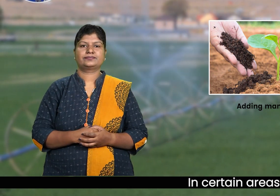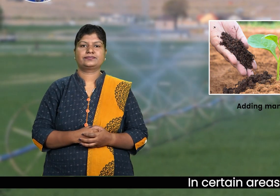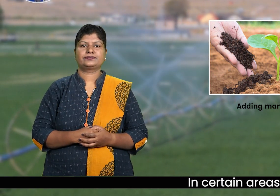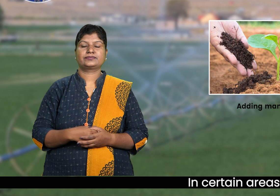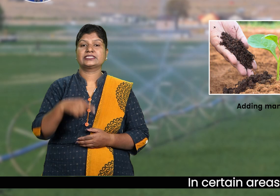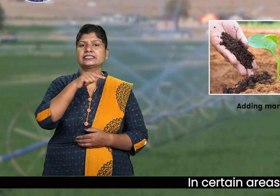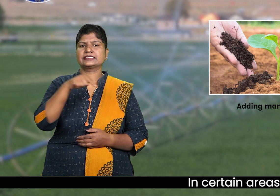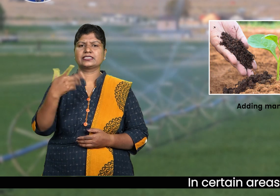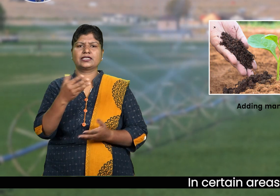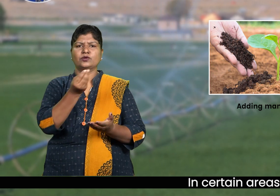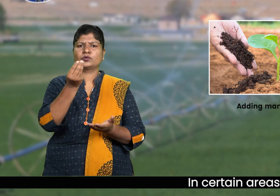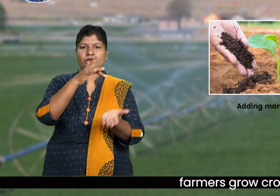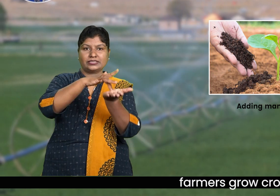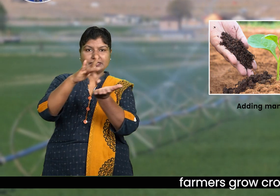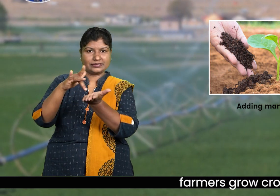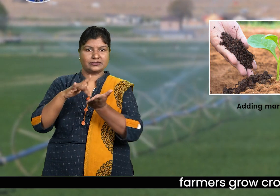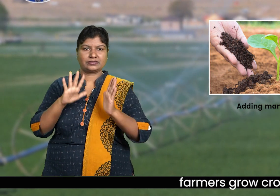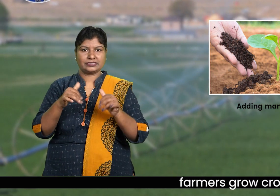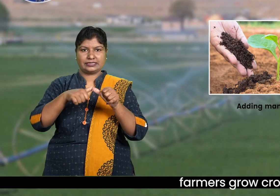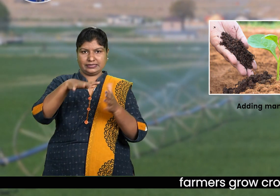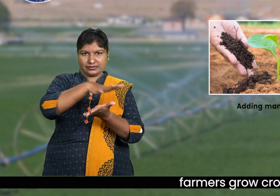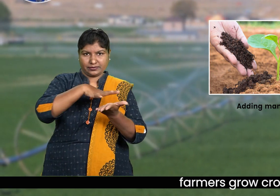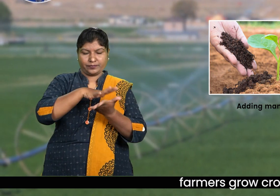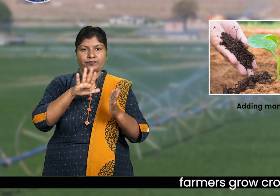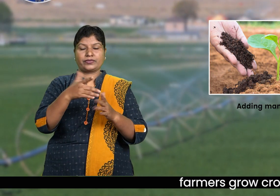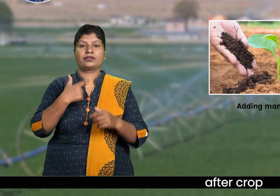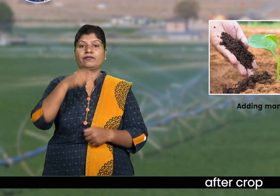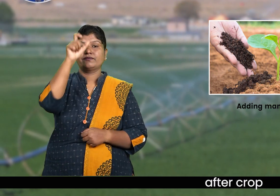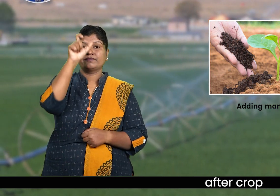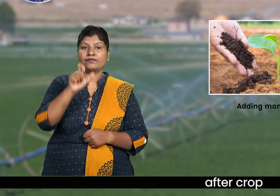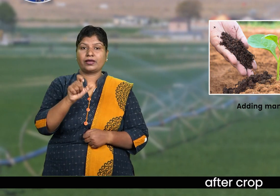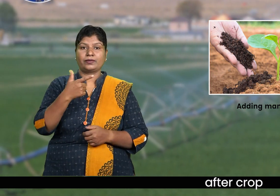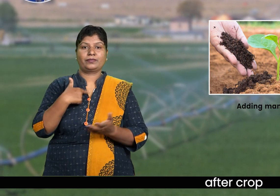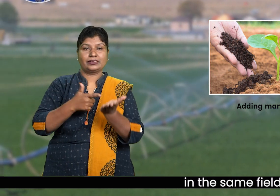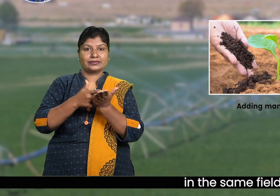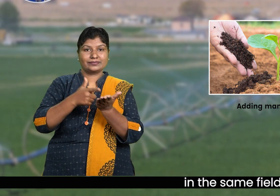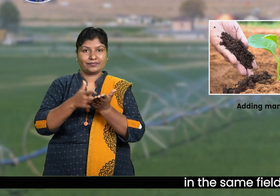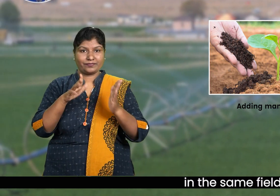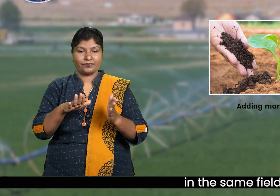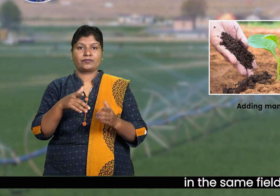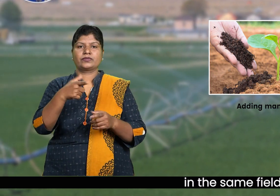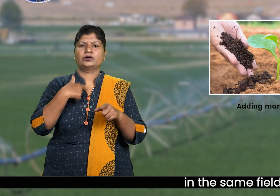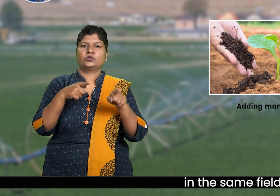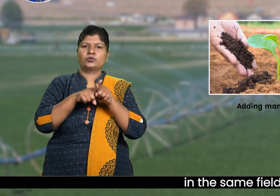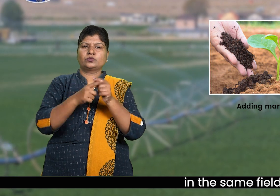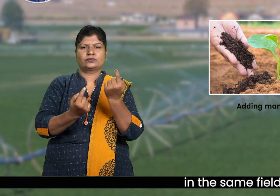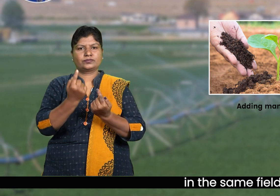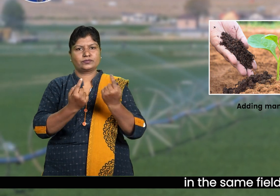In certain areas, farmers grow crop after crop in the same field.